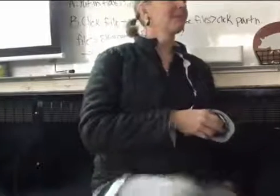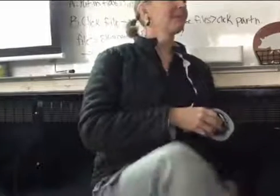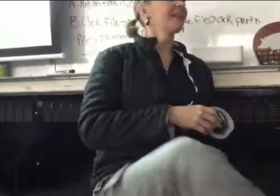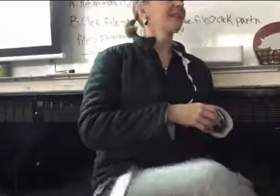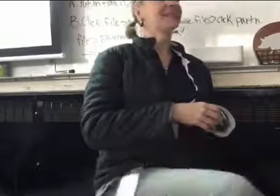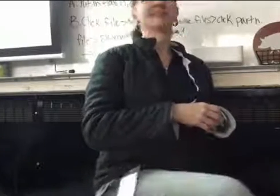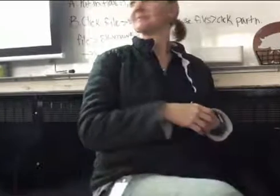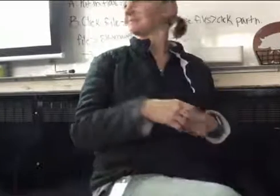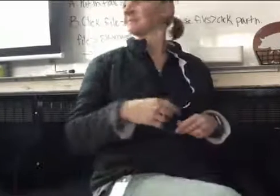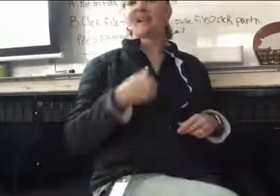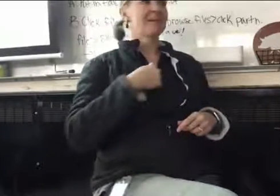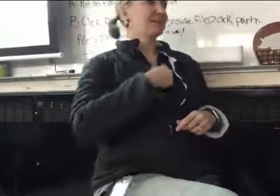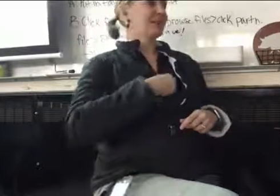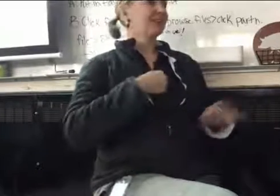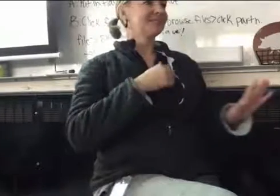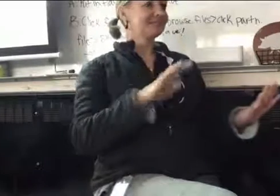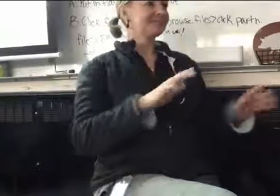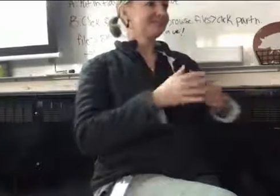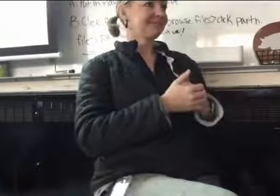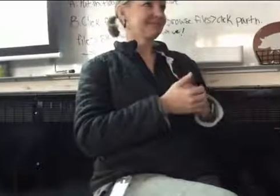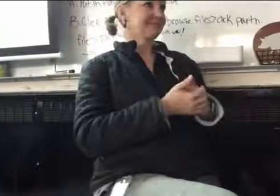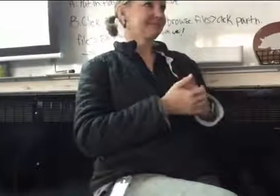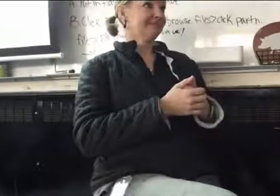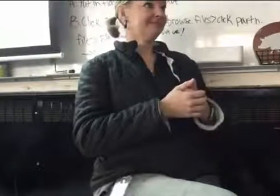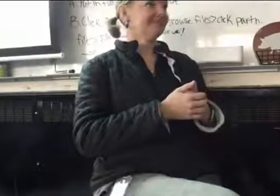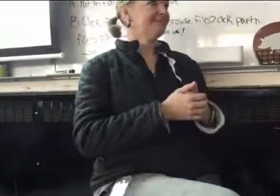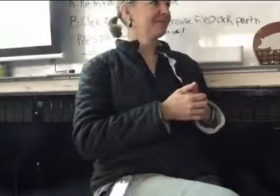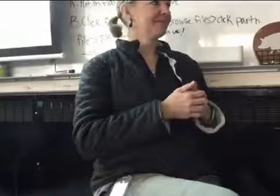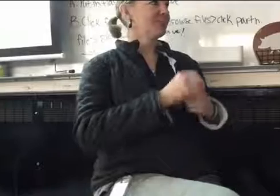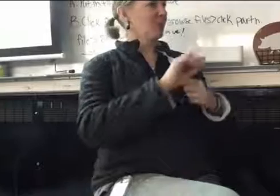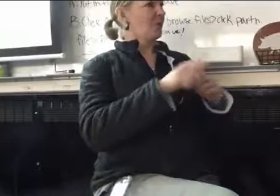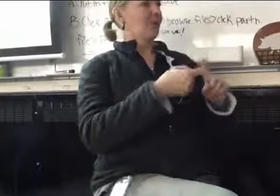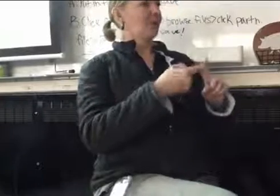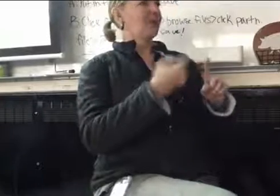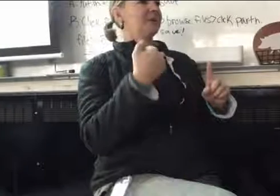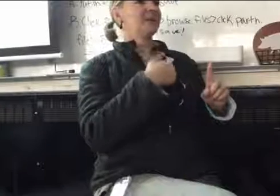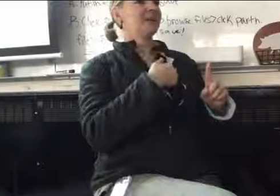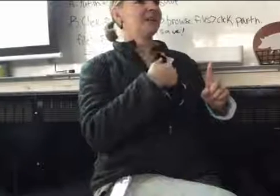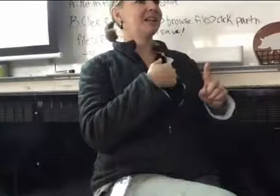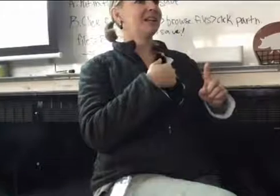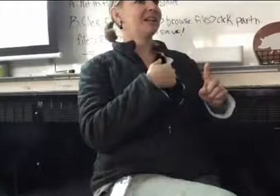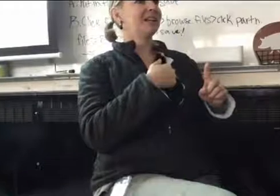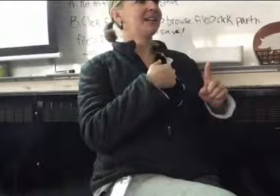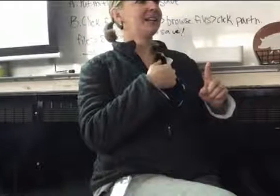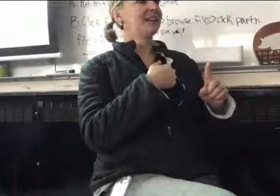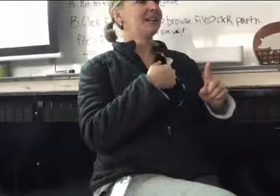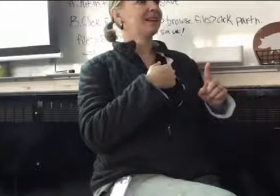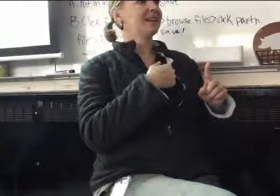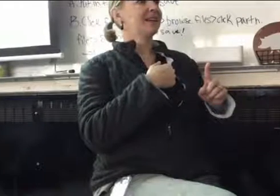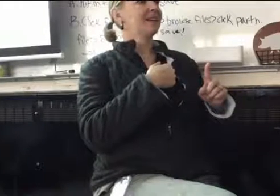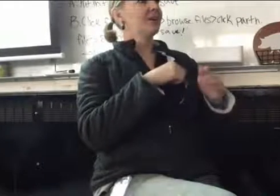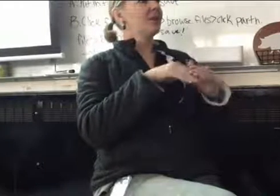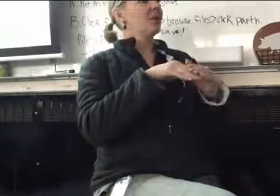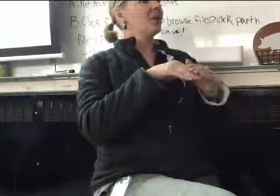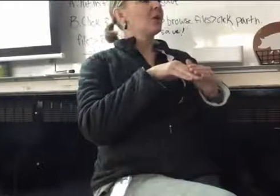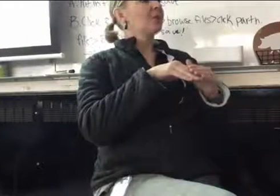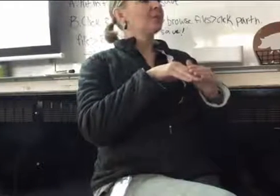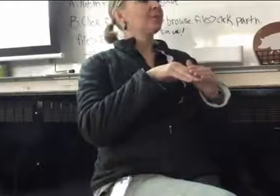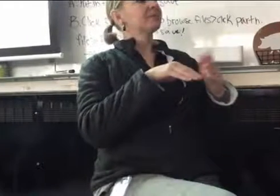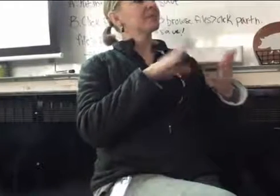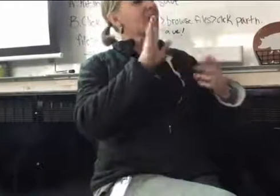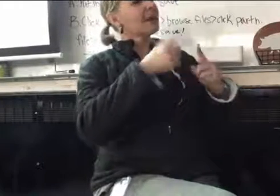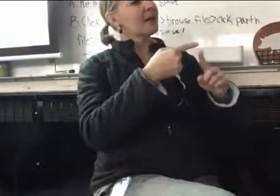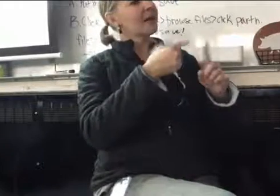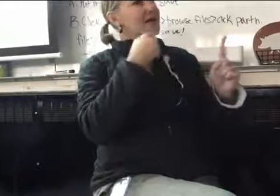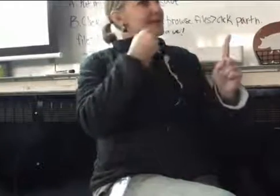guys. Okay. So, when we get into, going into kind of the impacts of